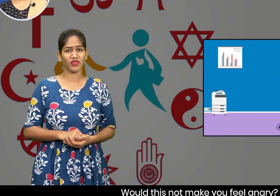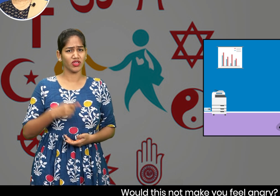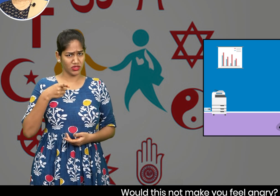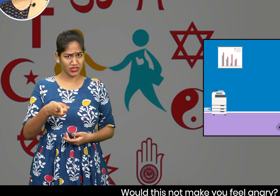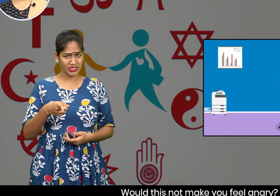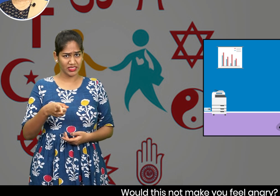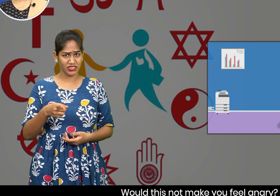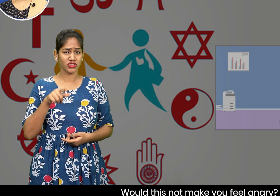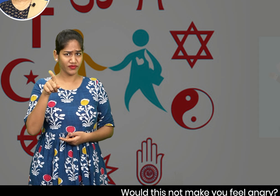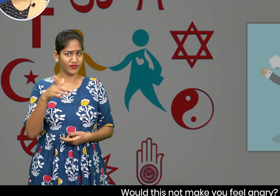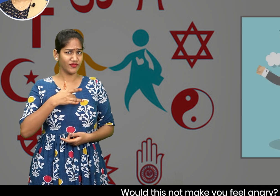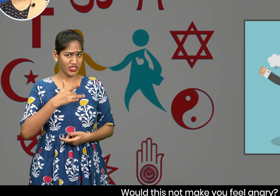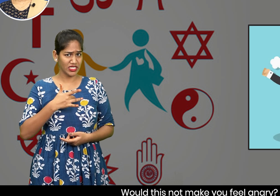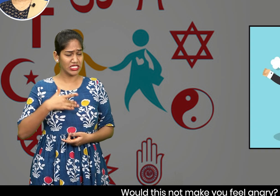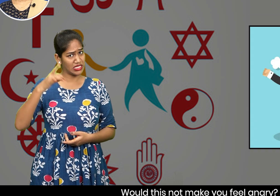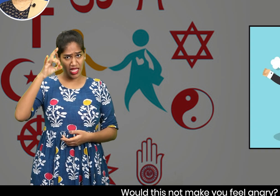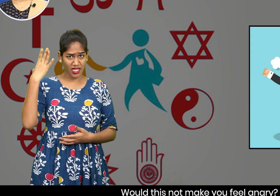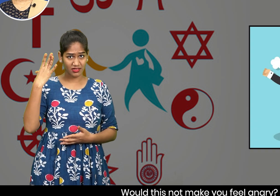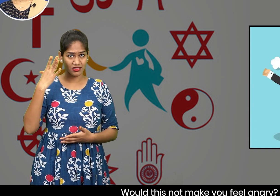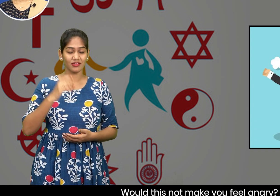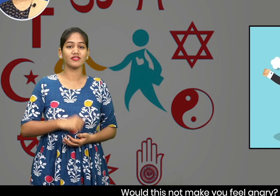Would this not make you feel angry?